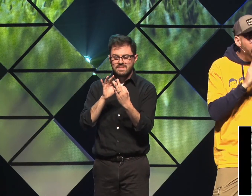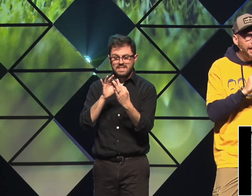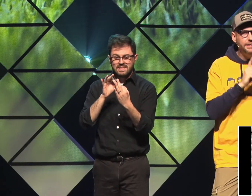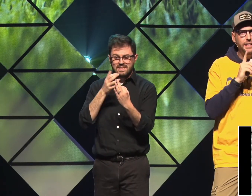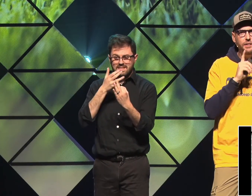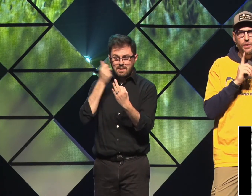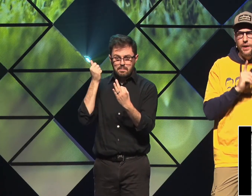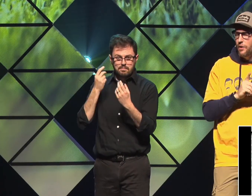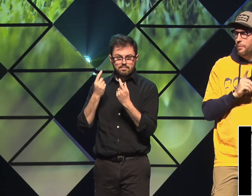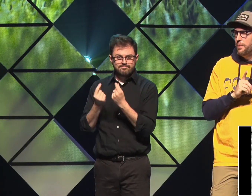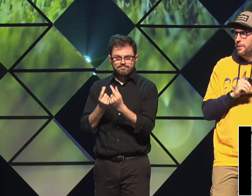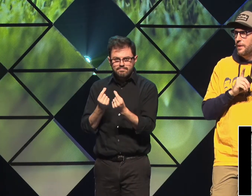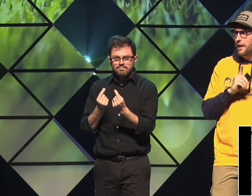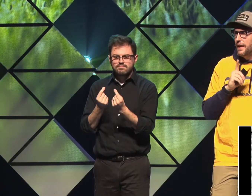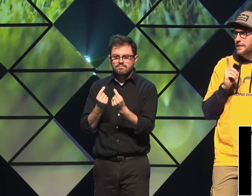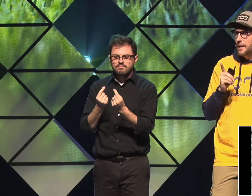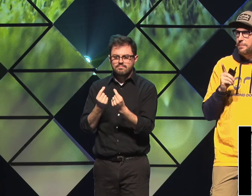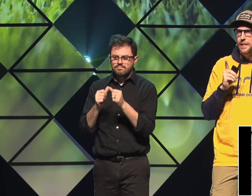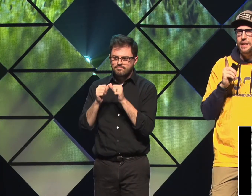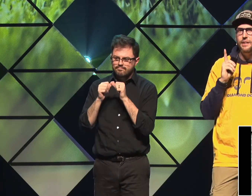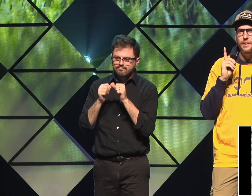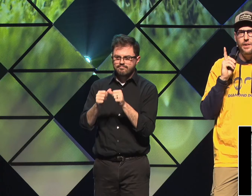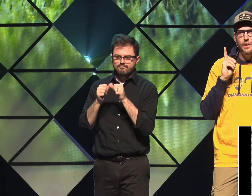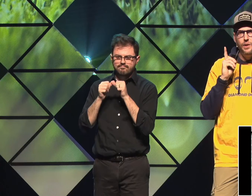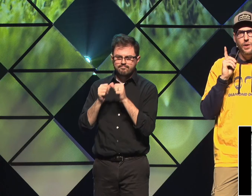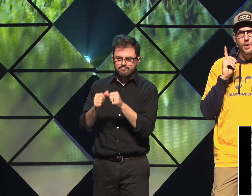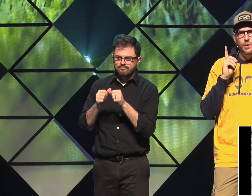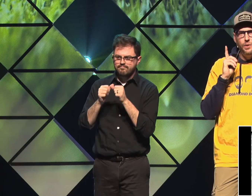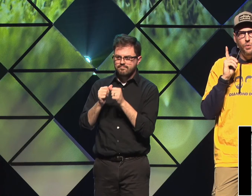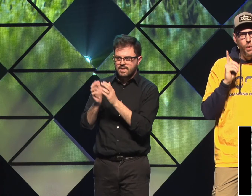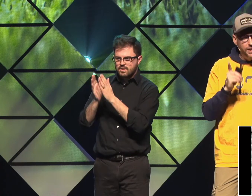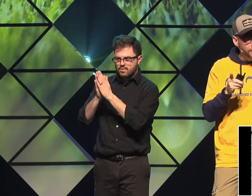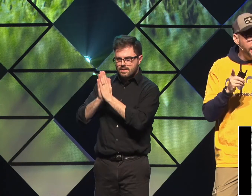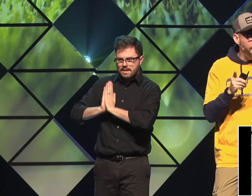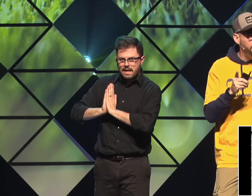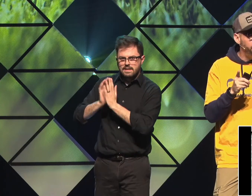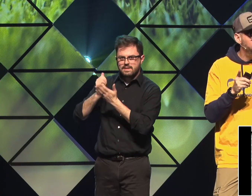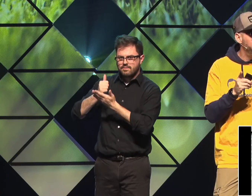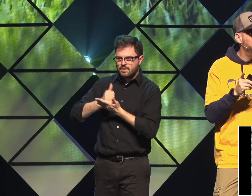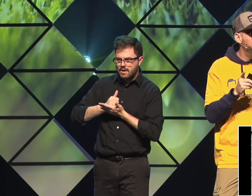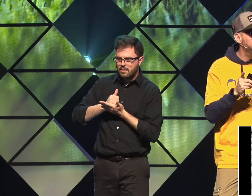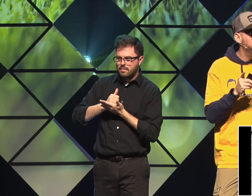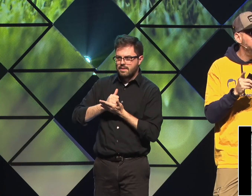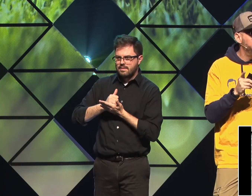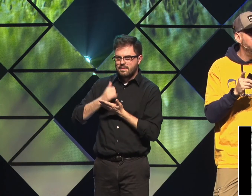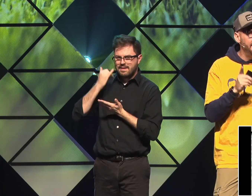keep asking for help and accepting it when you can.